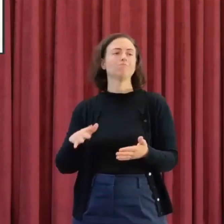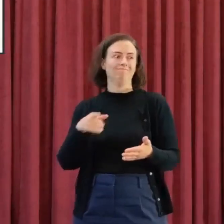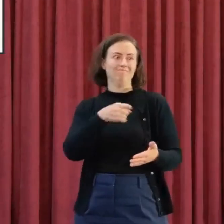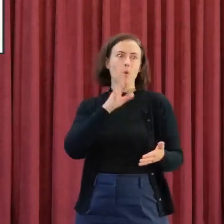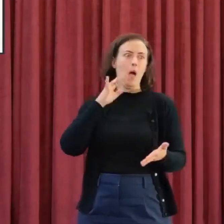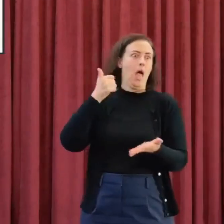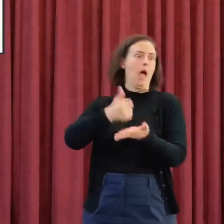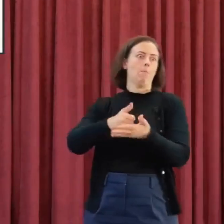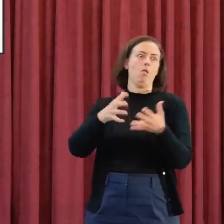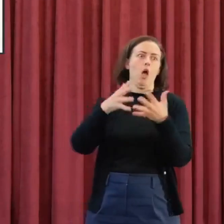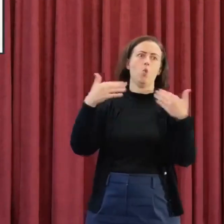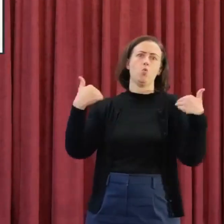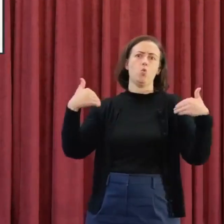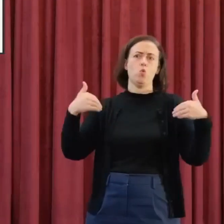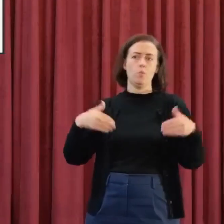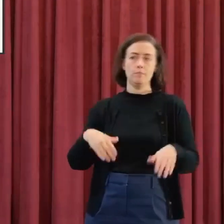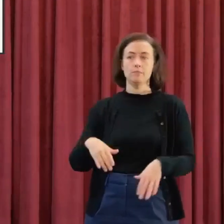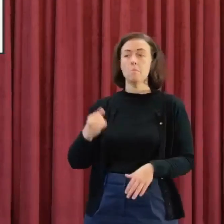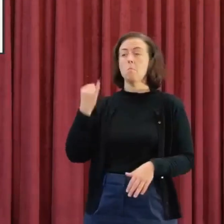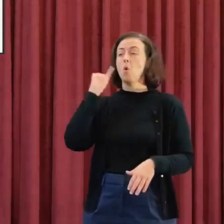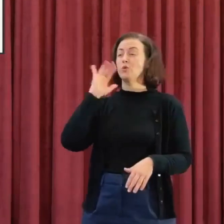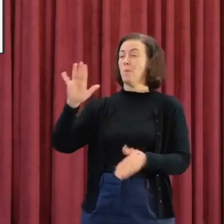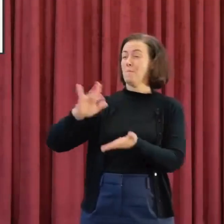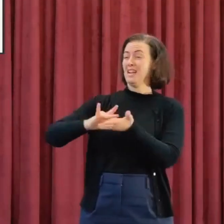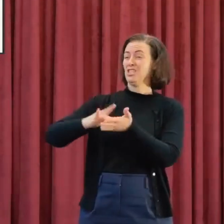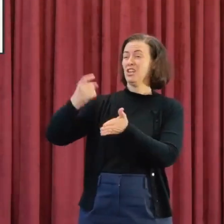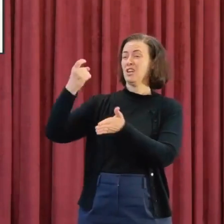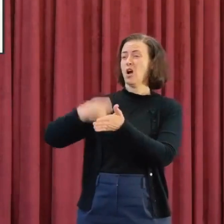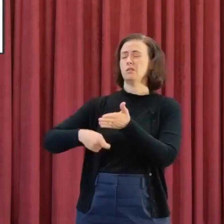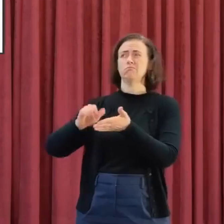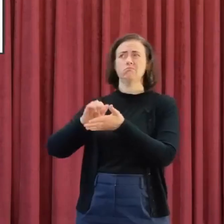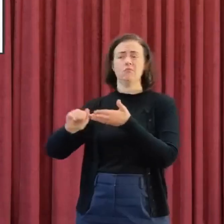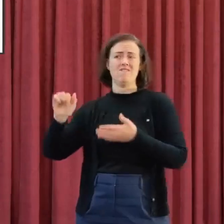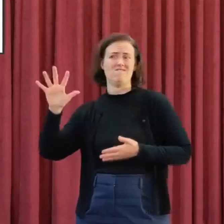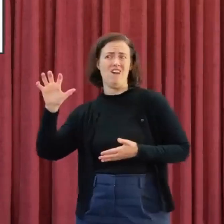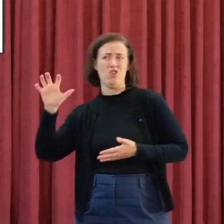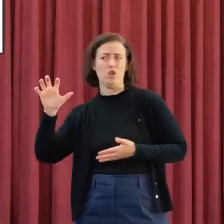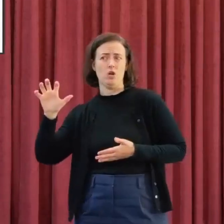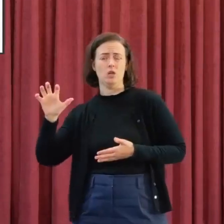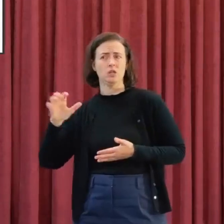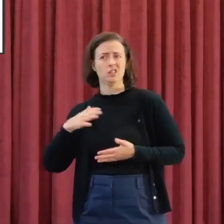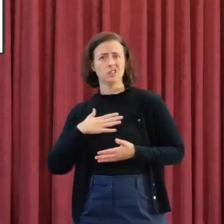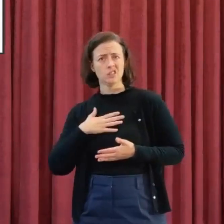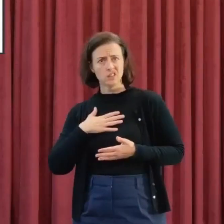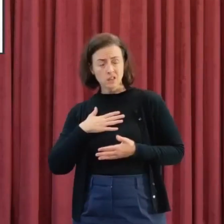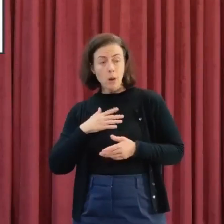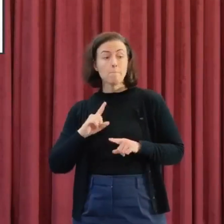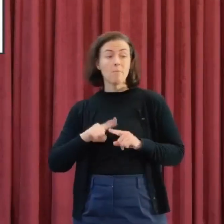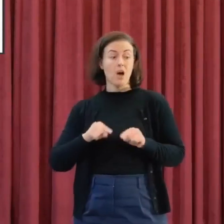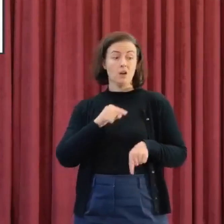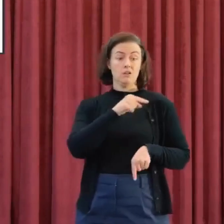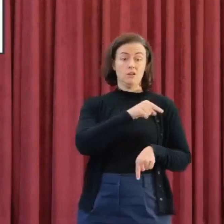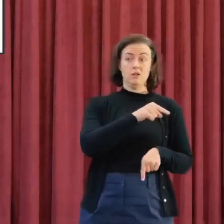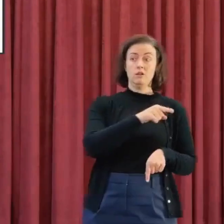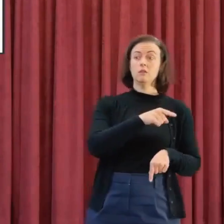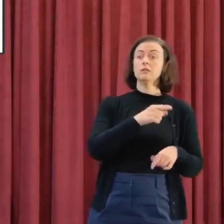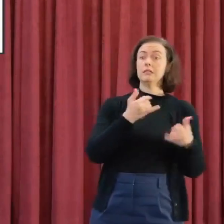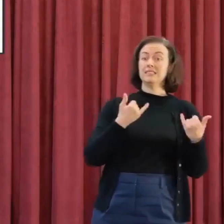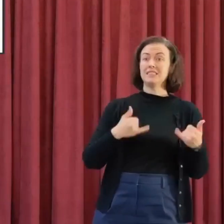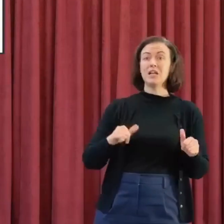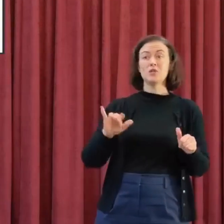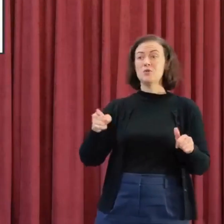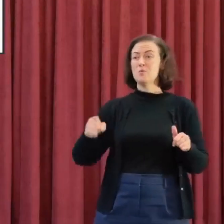your brand name medication costs $500, but your out-of-pocket money is still